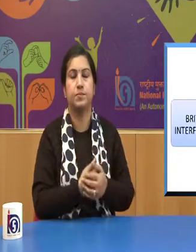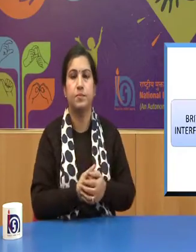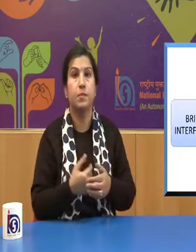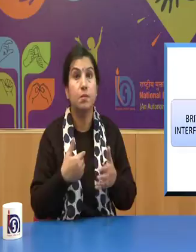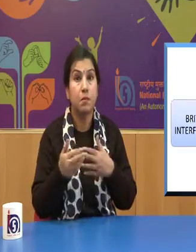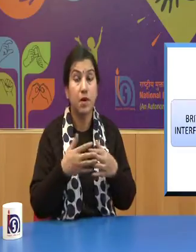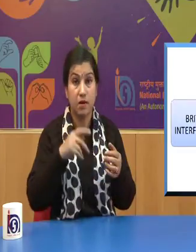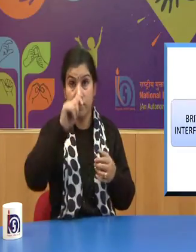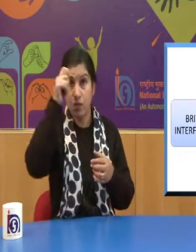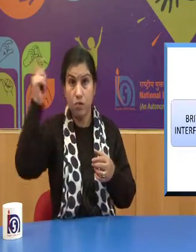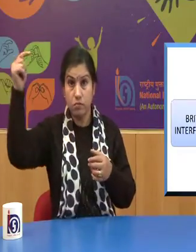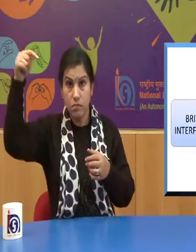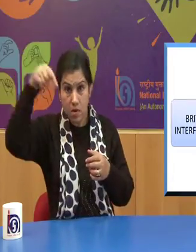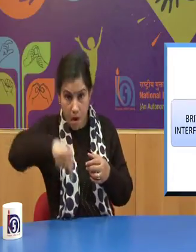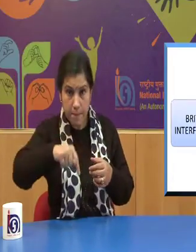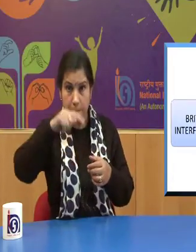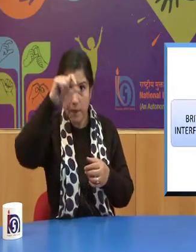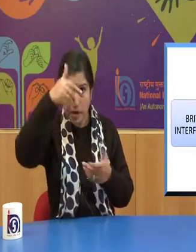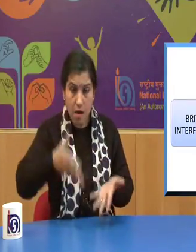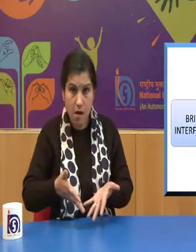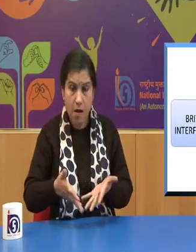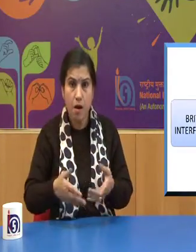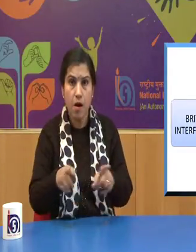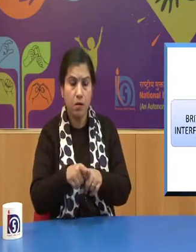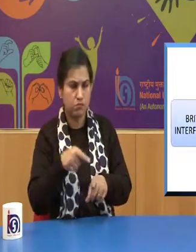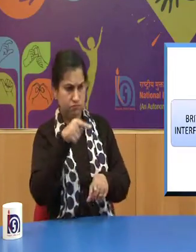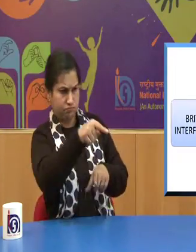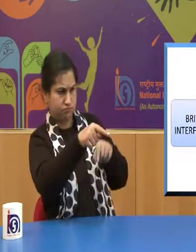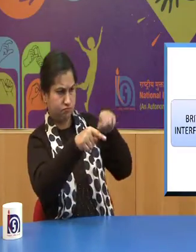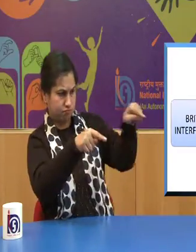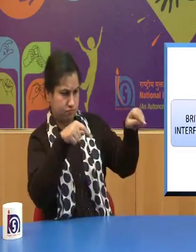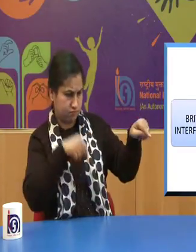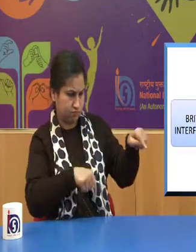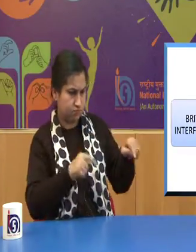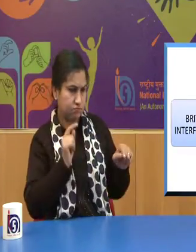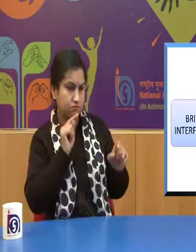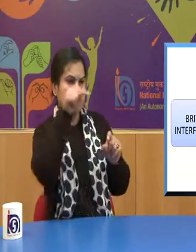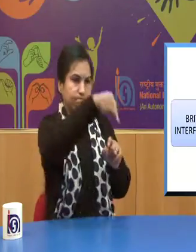However, the British started interfering in the matter of the tribals.